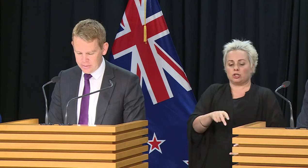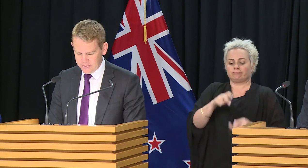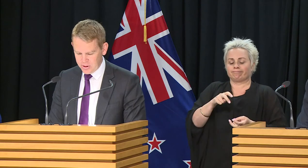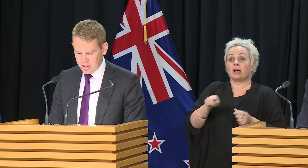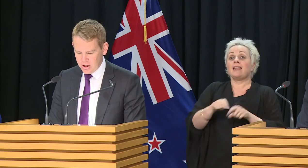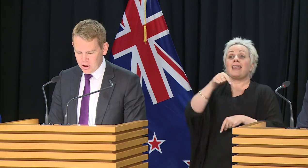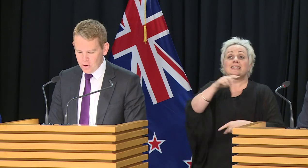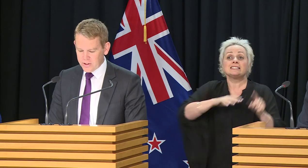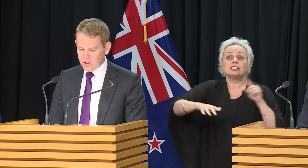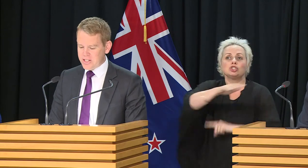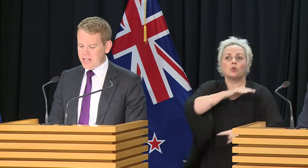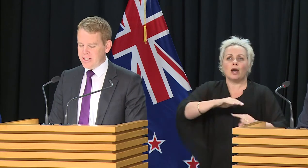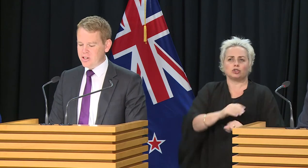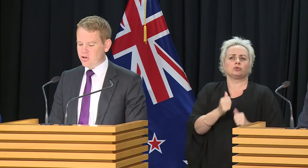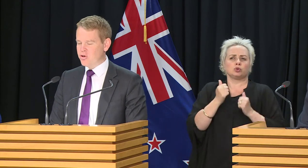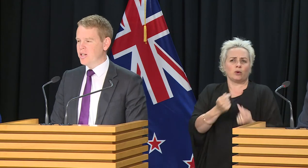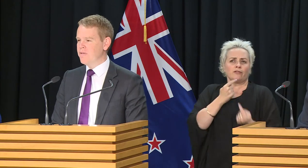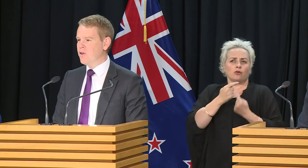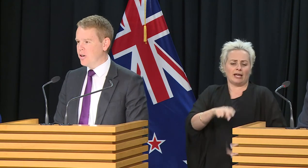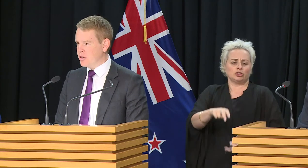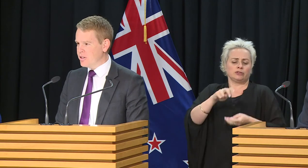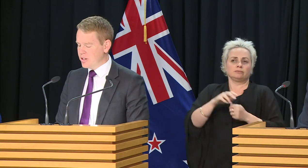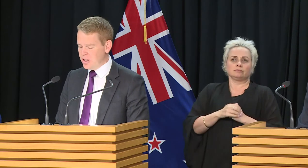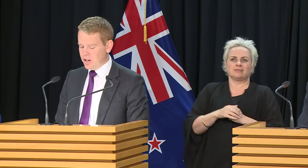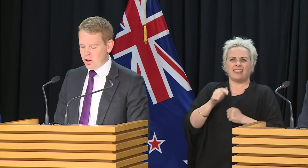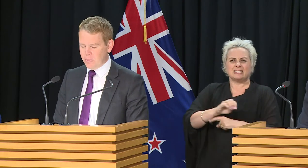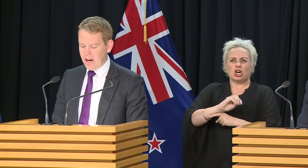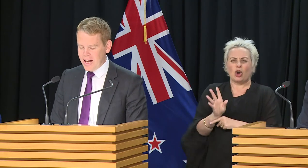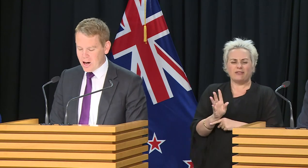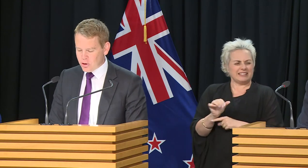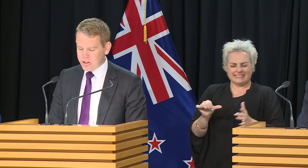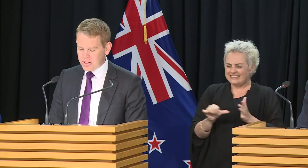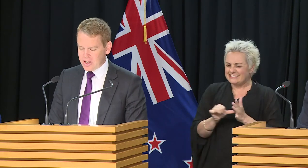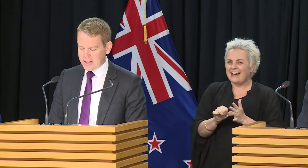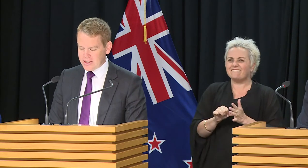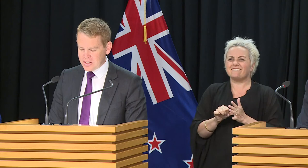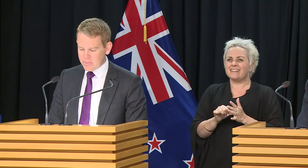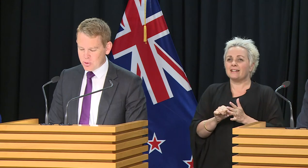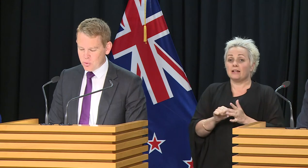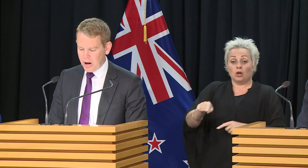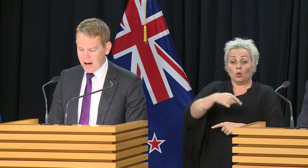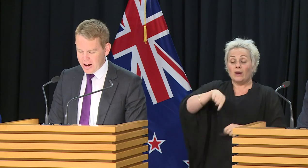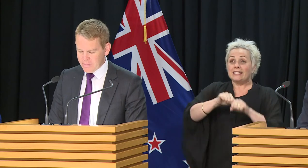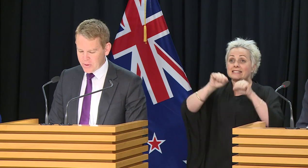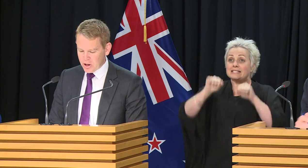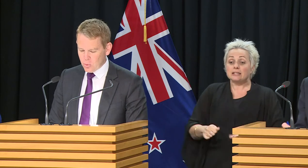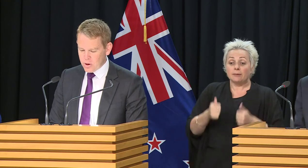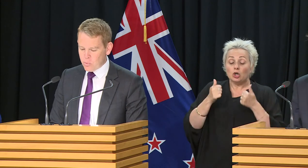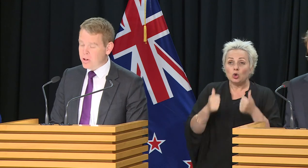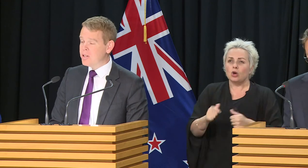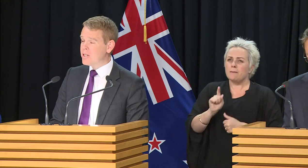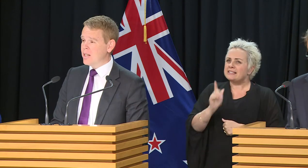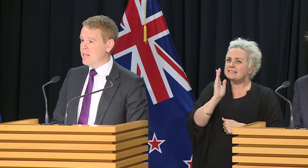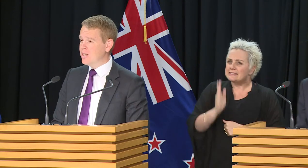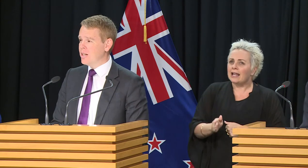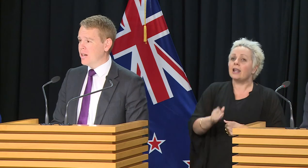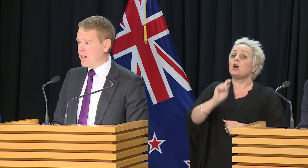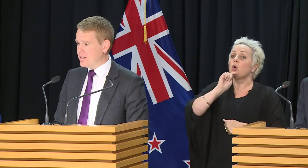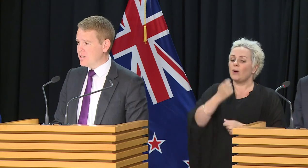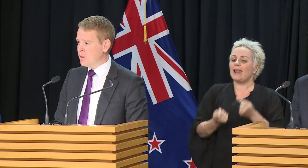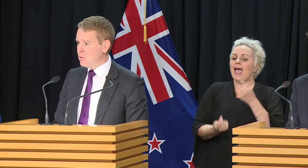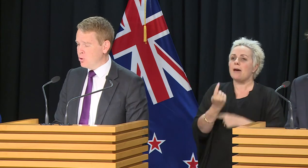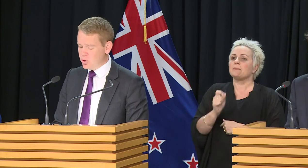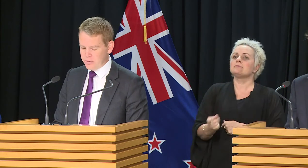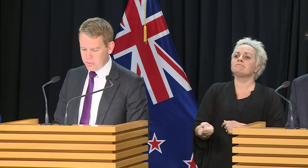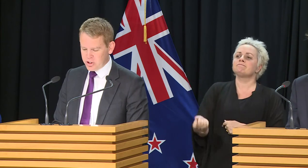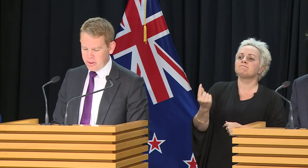this. COVID-19 is a tricky virus. No matter how good our systems are, we will see